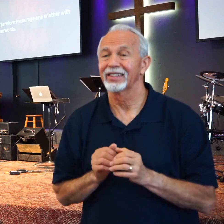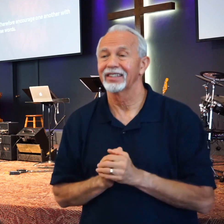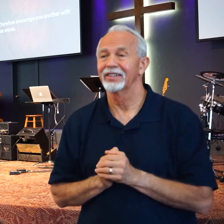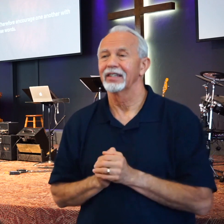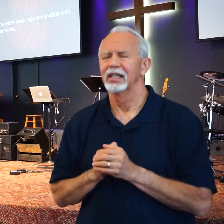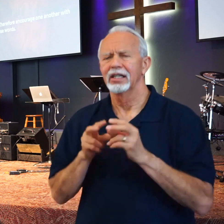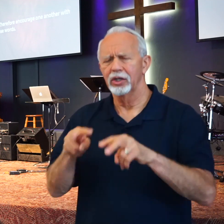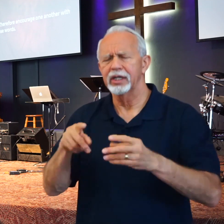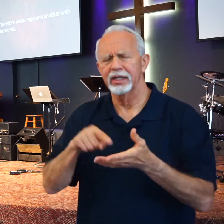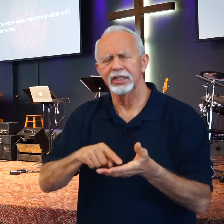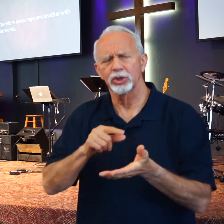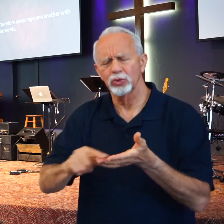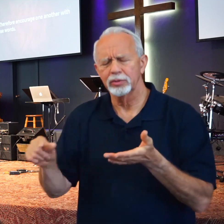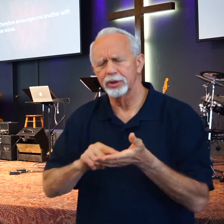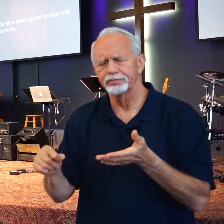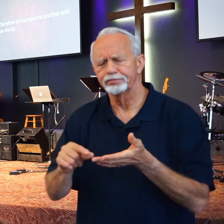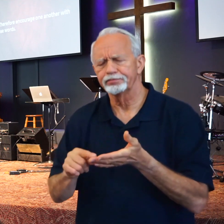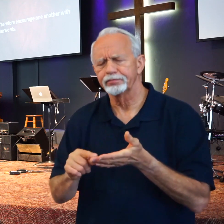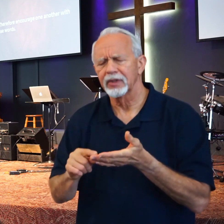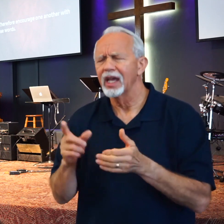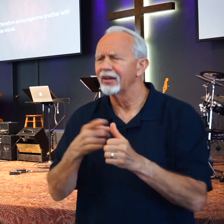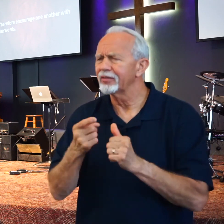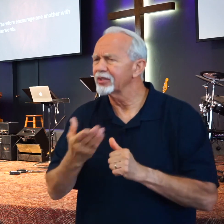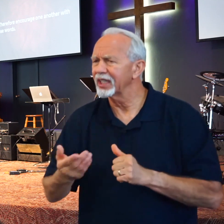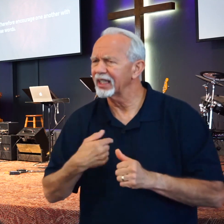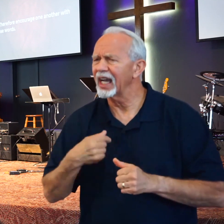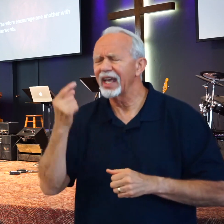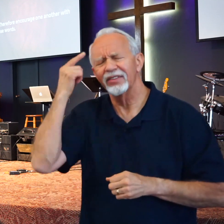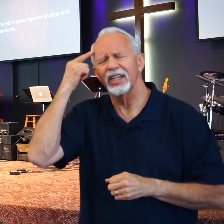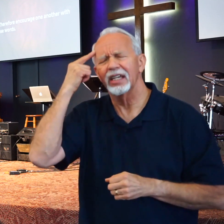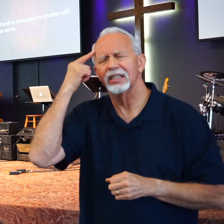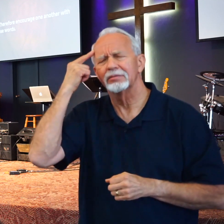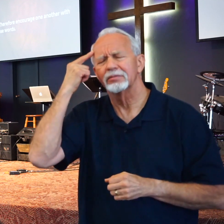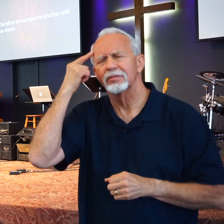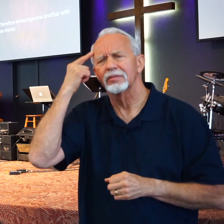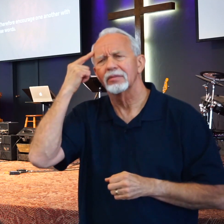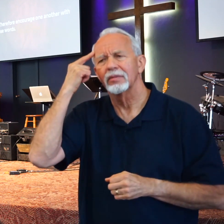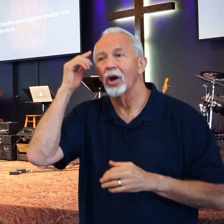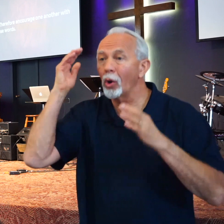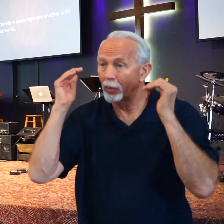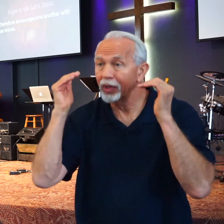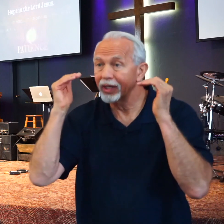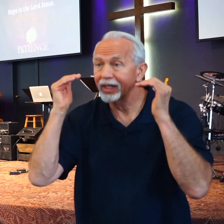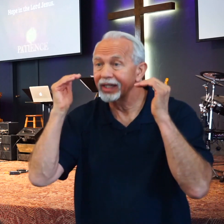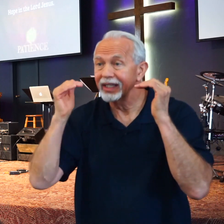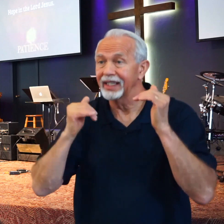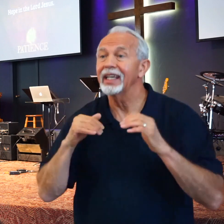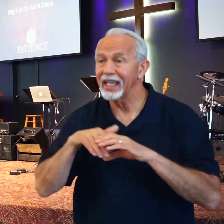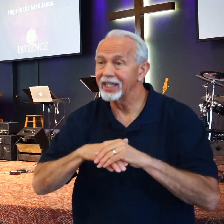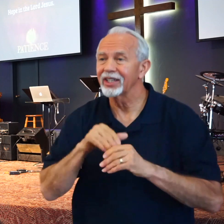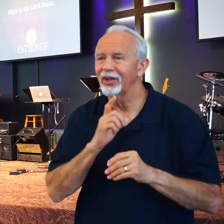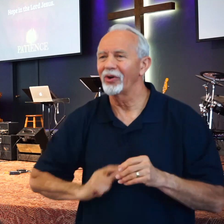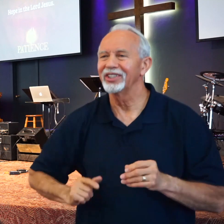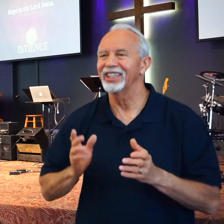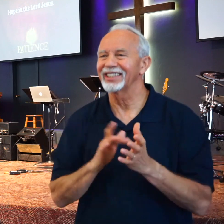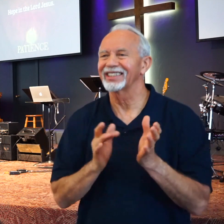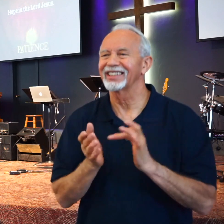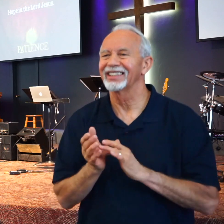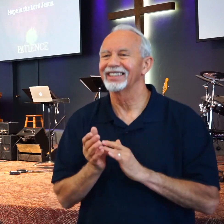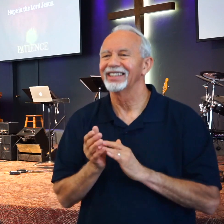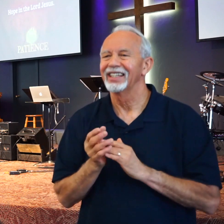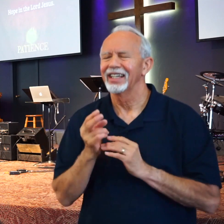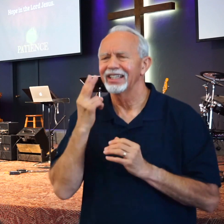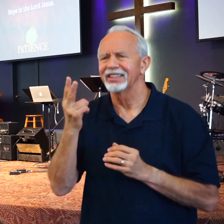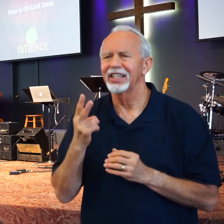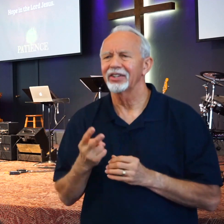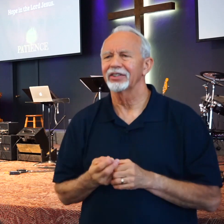Looking at this passage, the very first thing I think, our first move, is hope in the Lord Jesus. You see, there